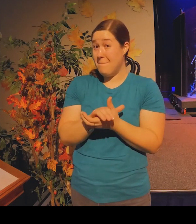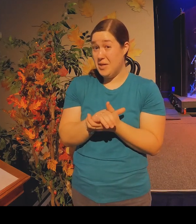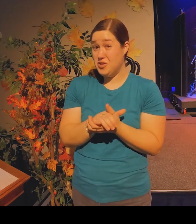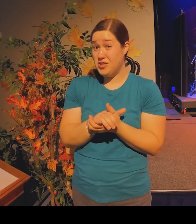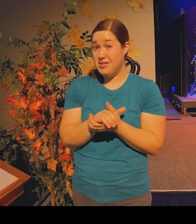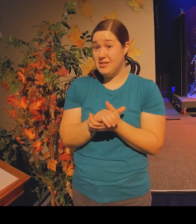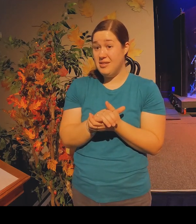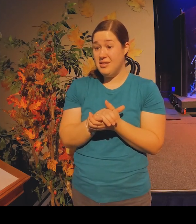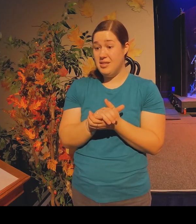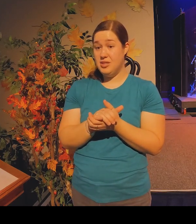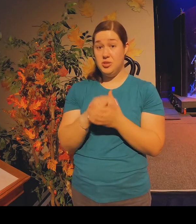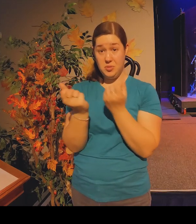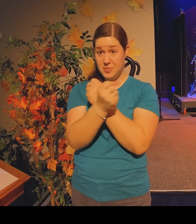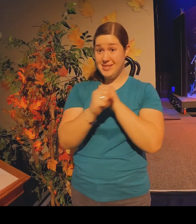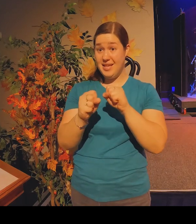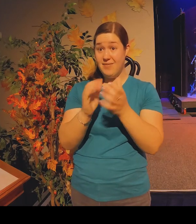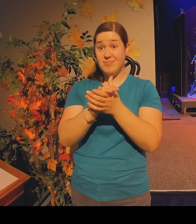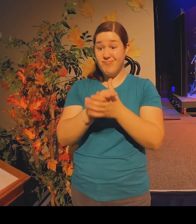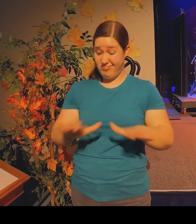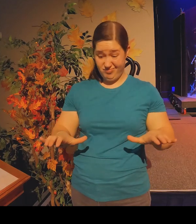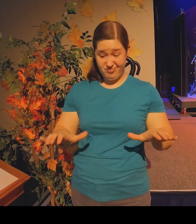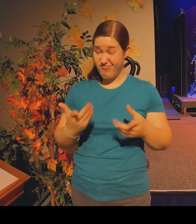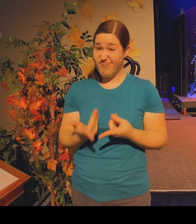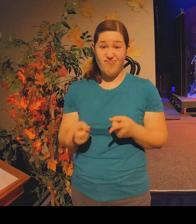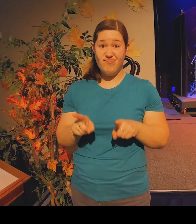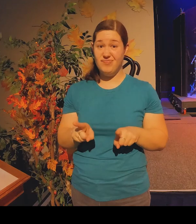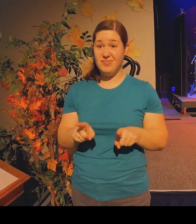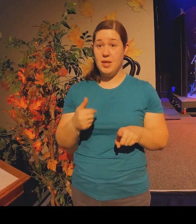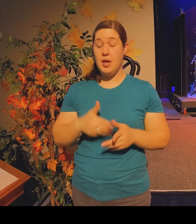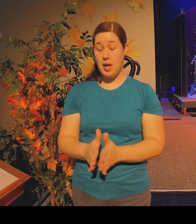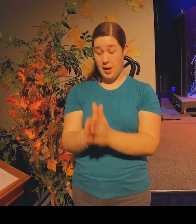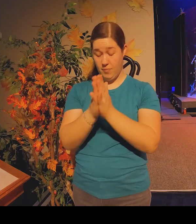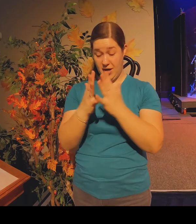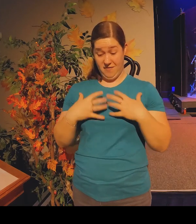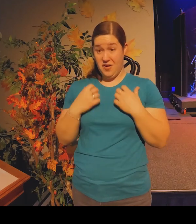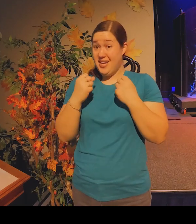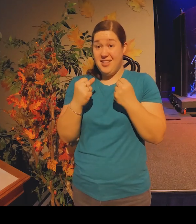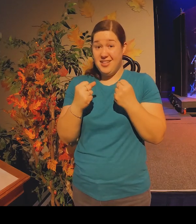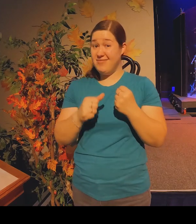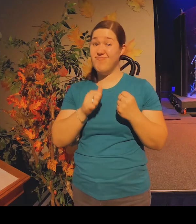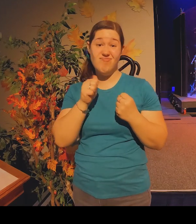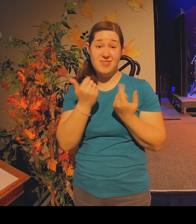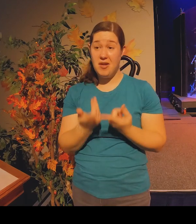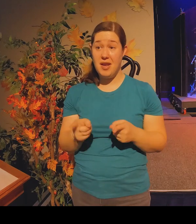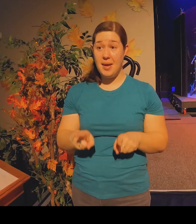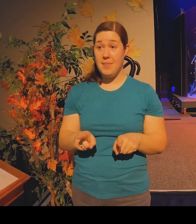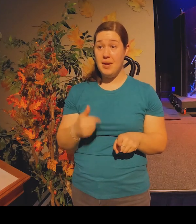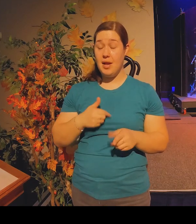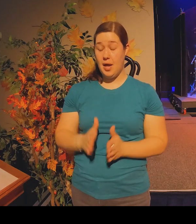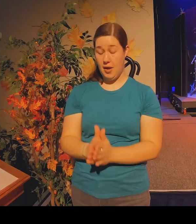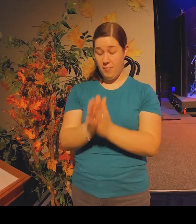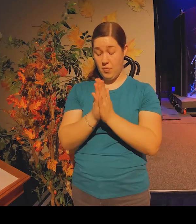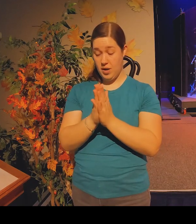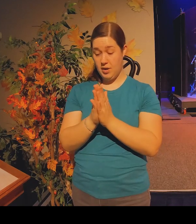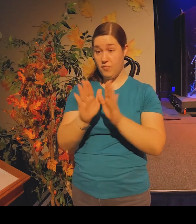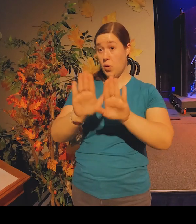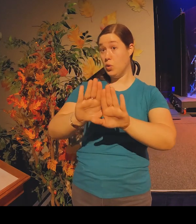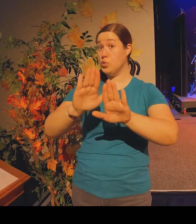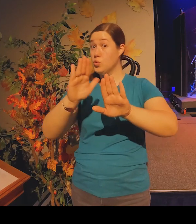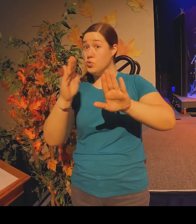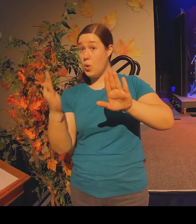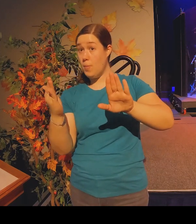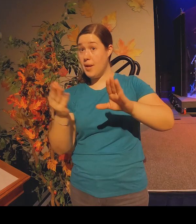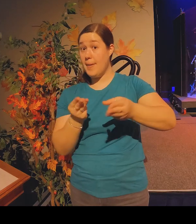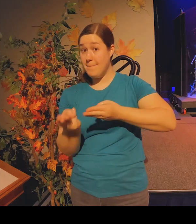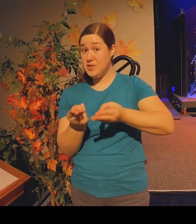died. I've prayed for doors of ministry to be opened for me in the church, and they've been slammed in my face. I've prayed